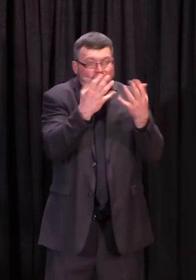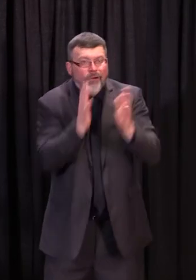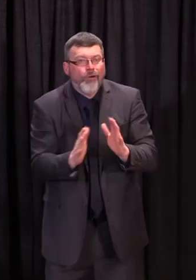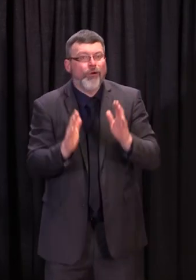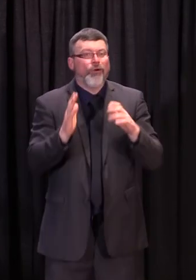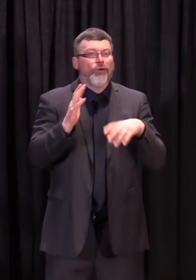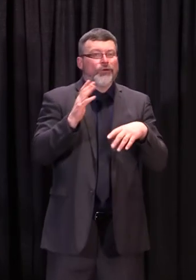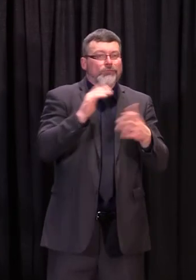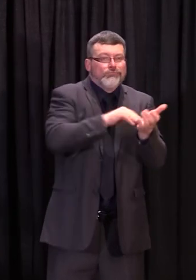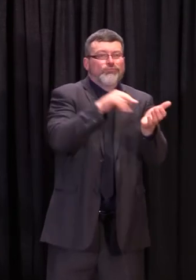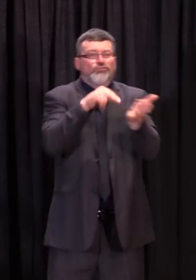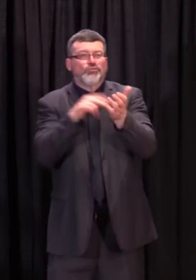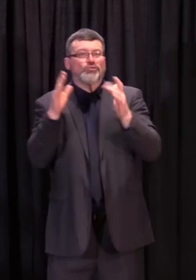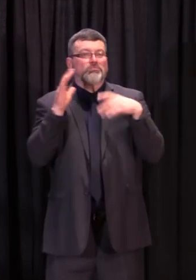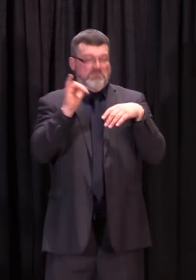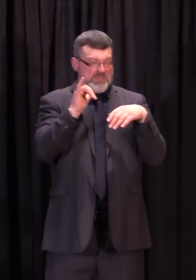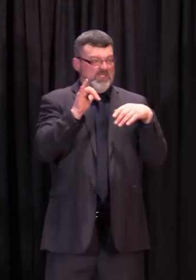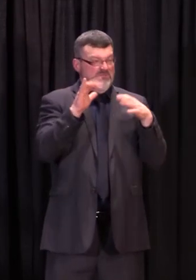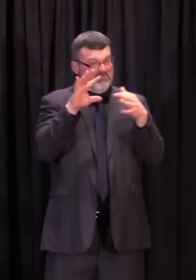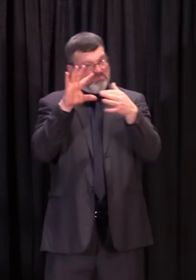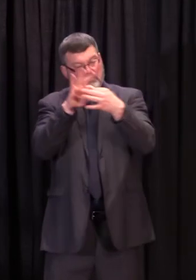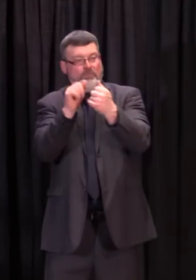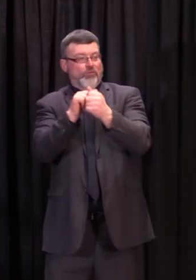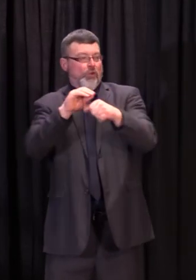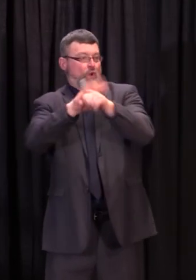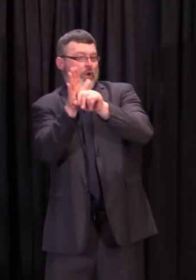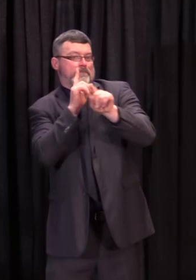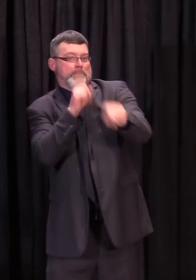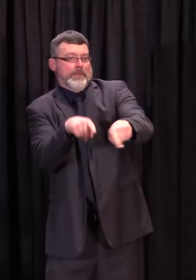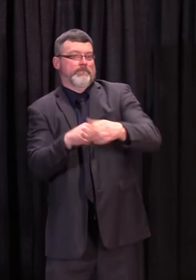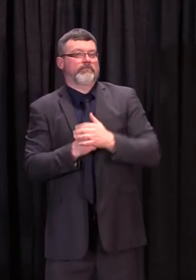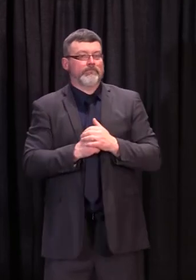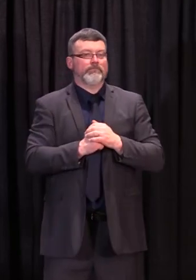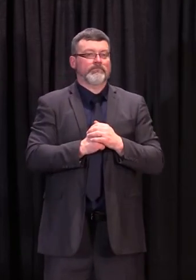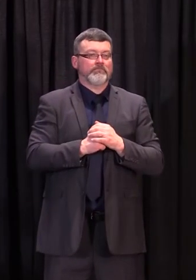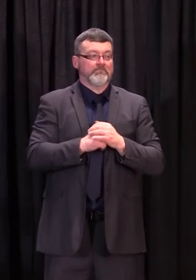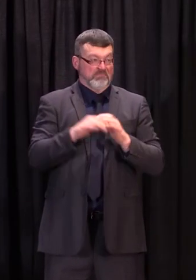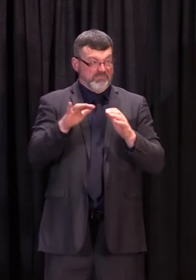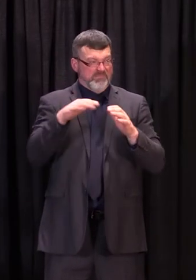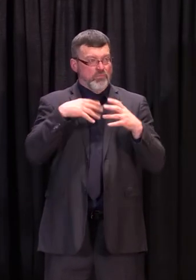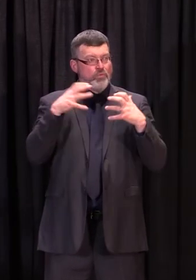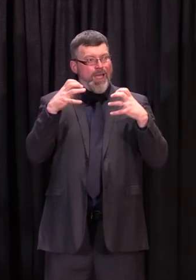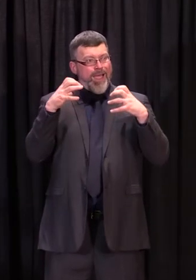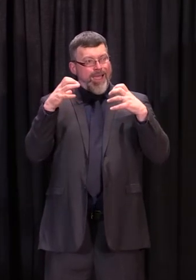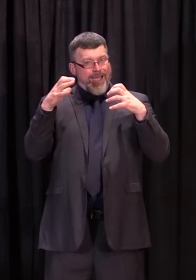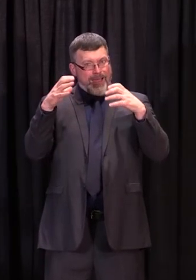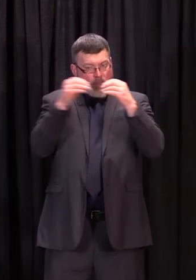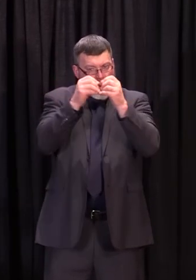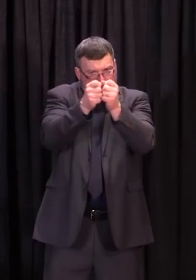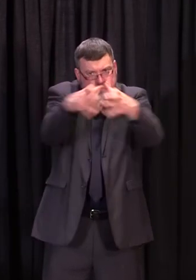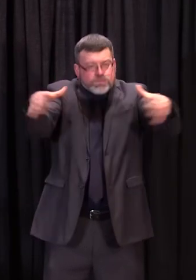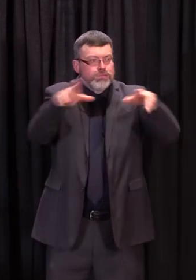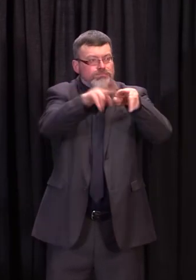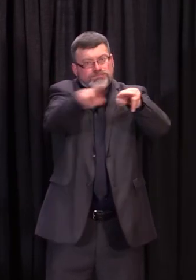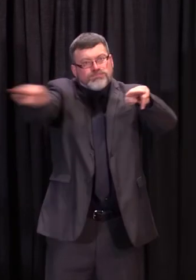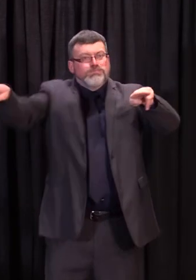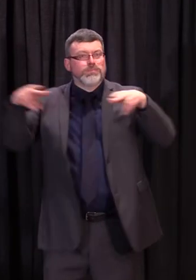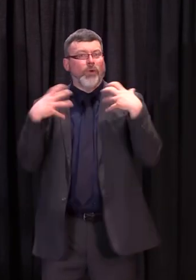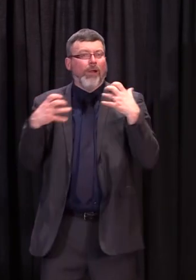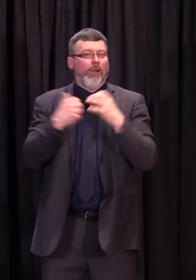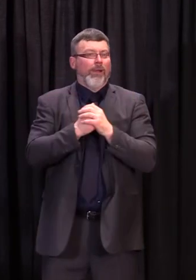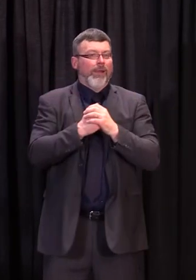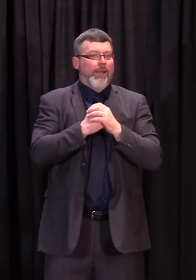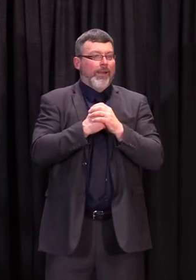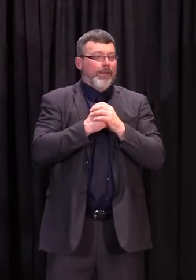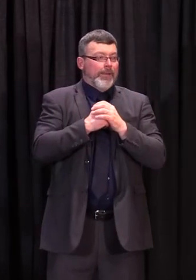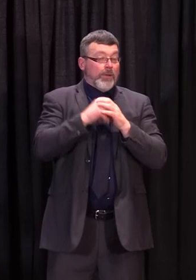address staffing needs, which will increase inpatient beds at long-term care facilities, freeing up hospital capacity.